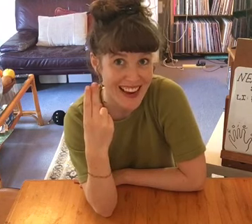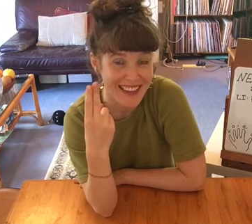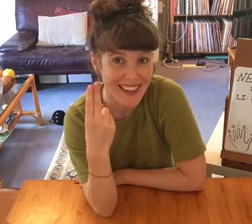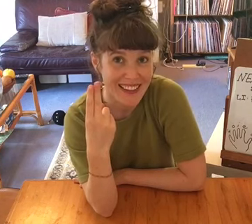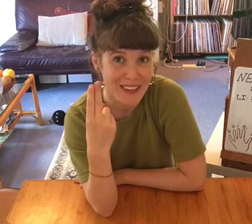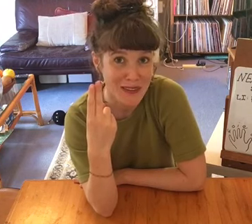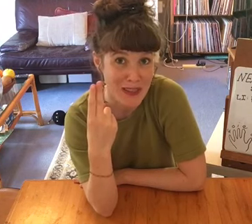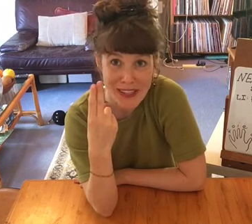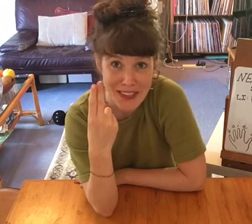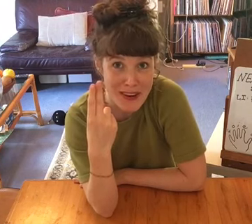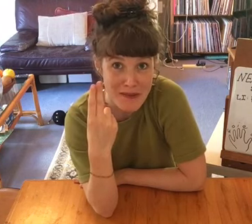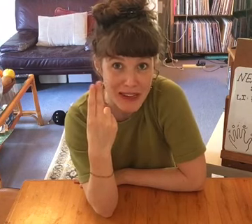Exactly. What do you think 3 will be?